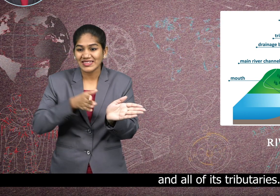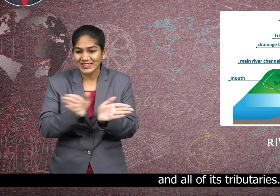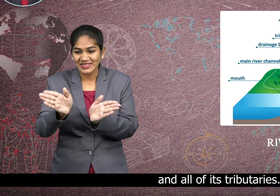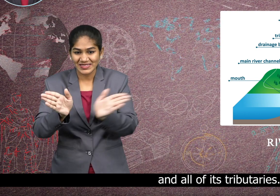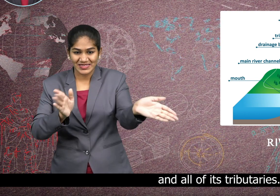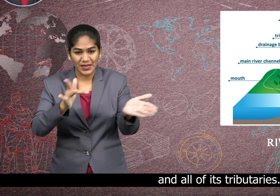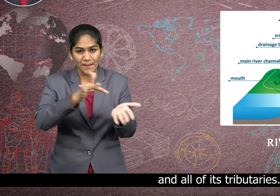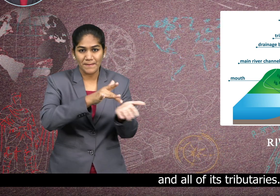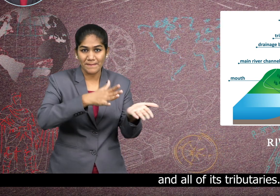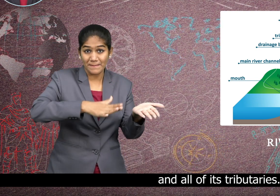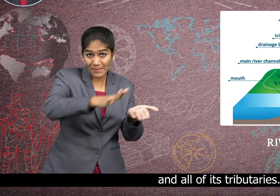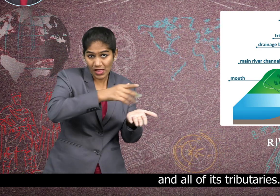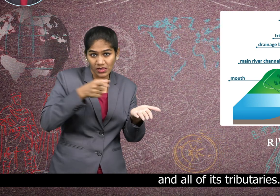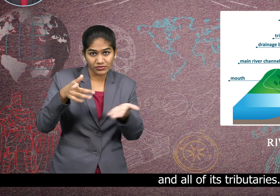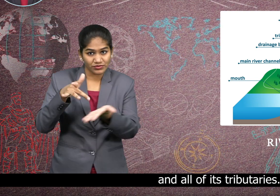tributaries.